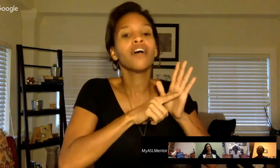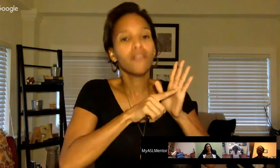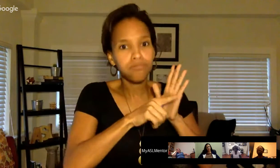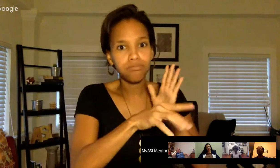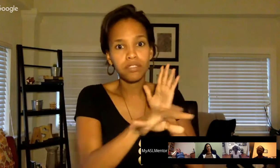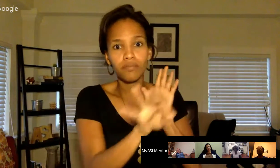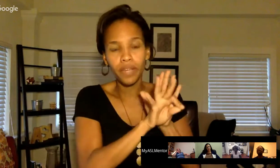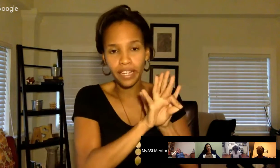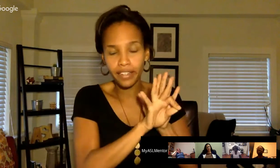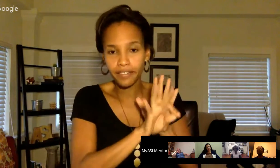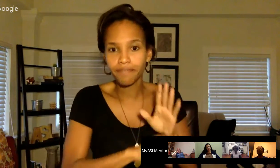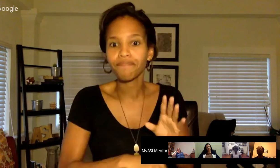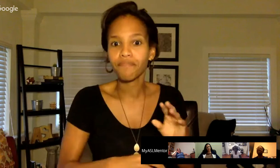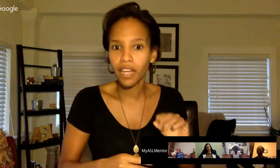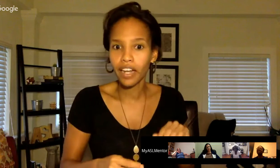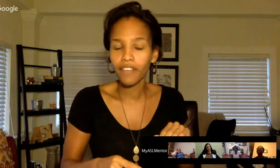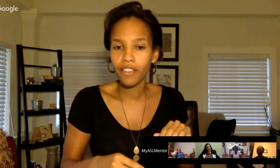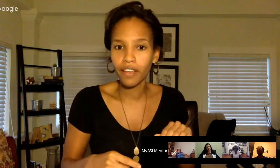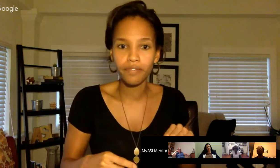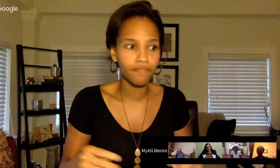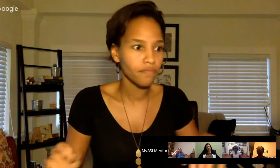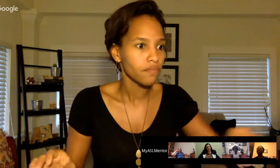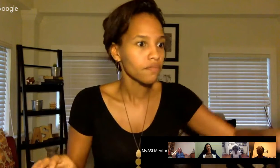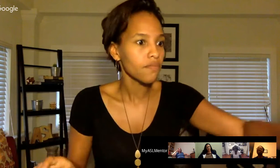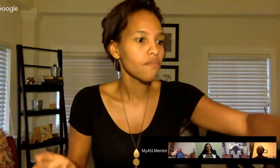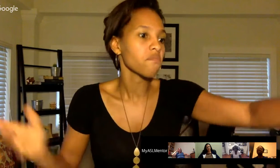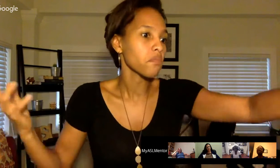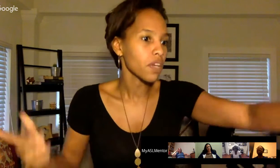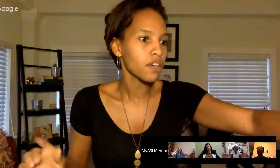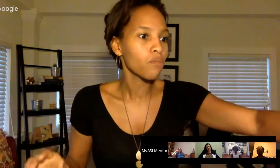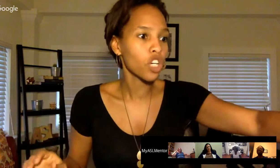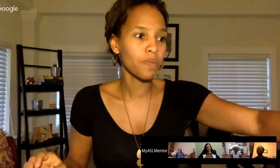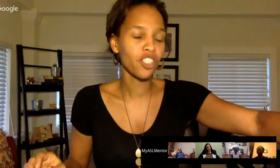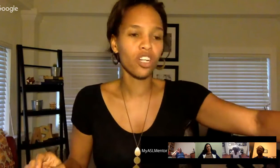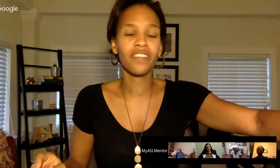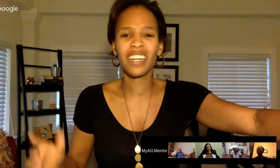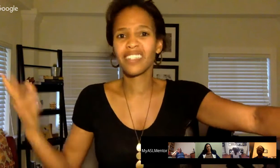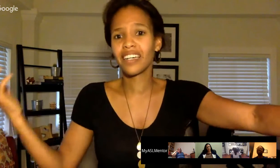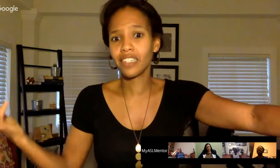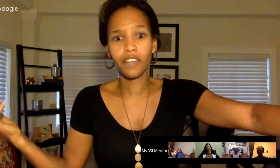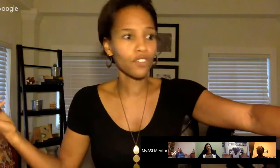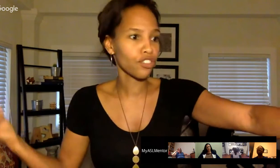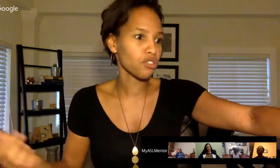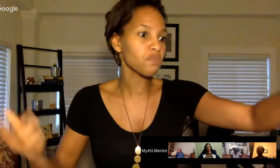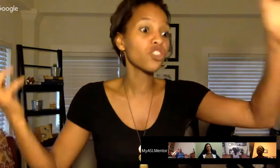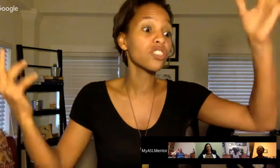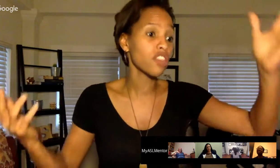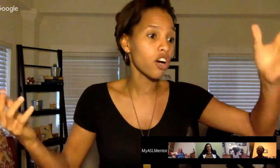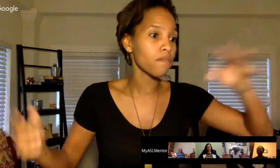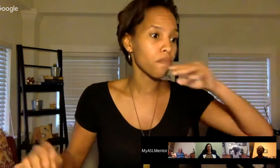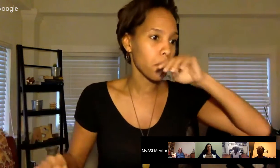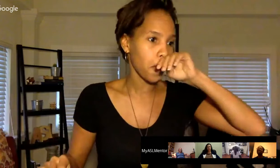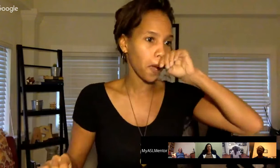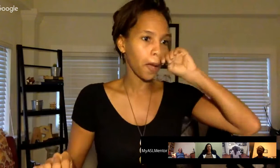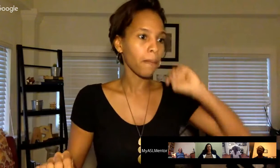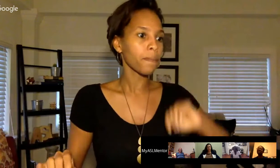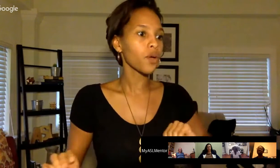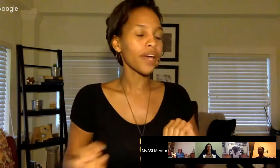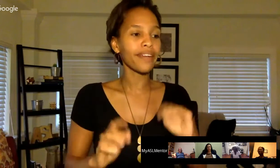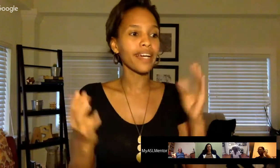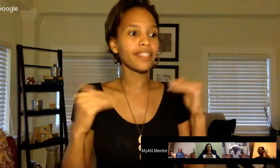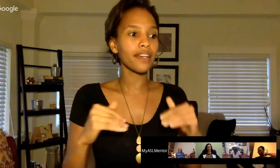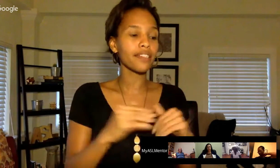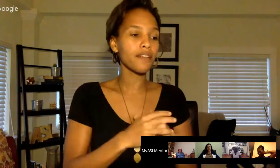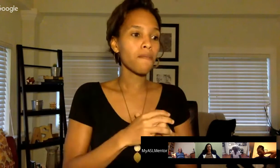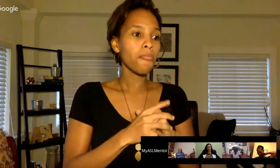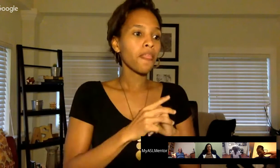research, kick, kind of a thing. More expansion on the idea of search. It's just a thought.